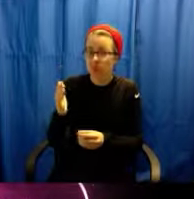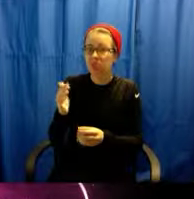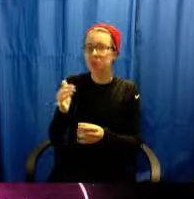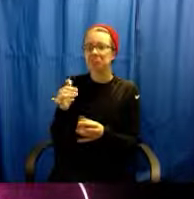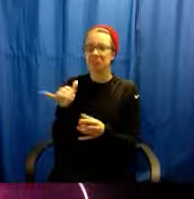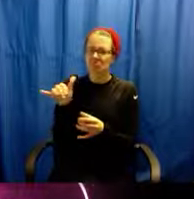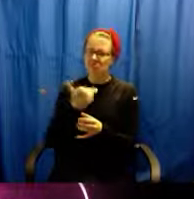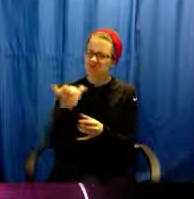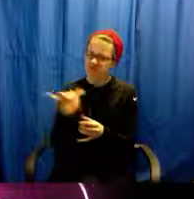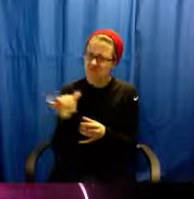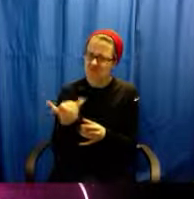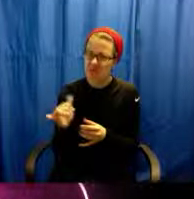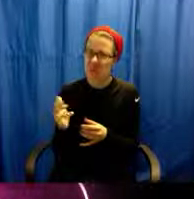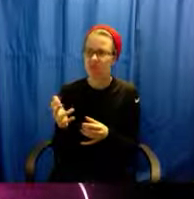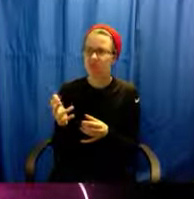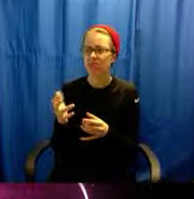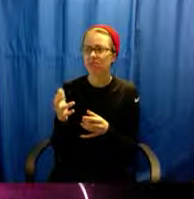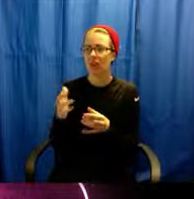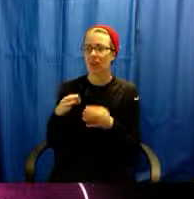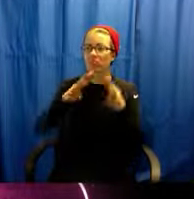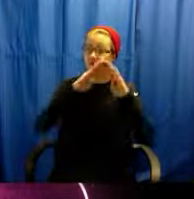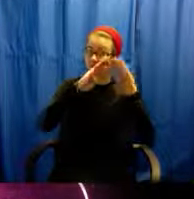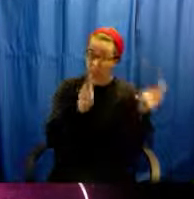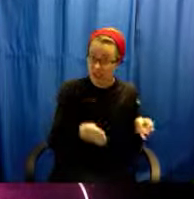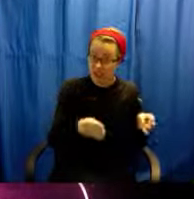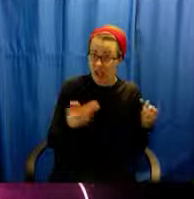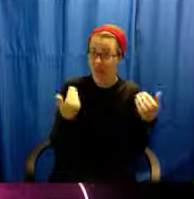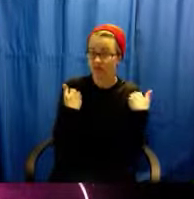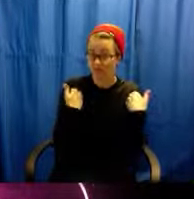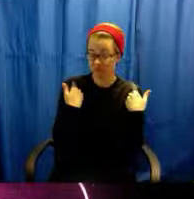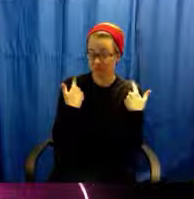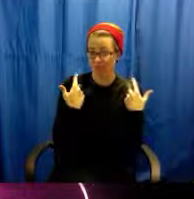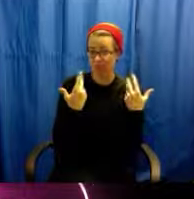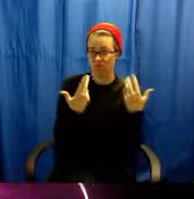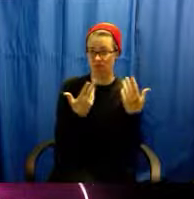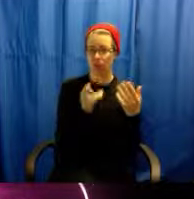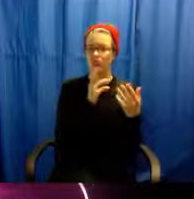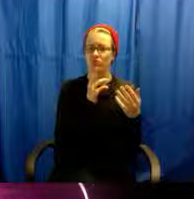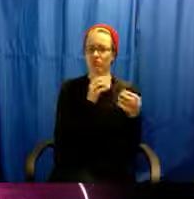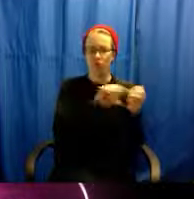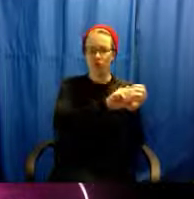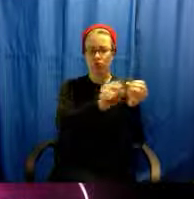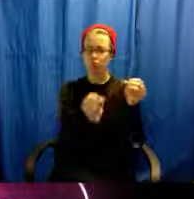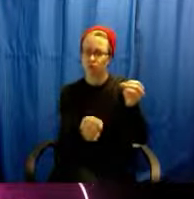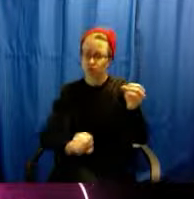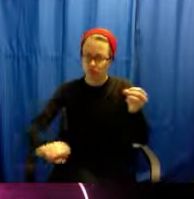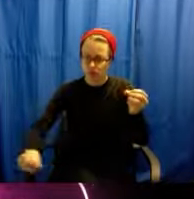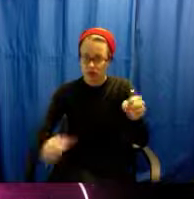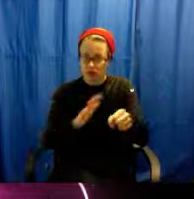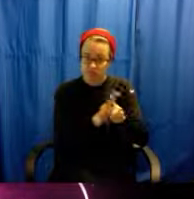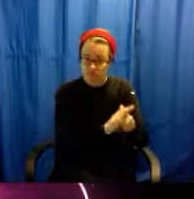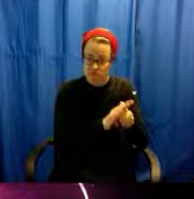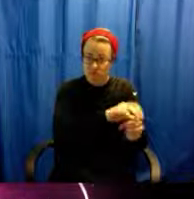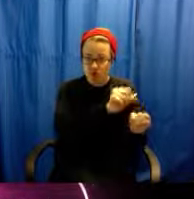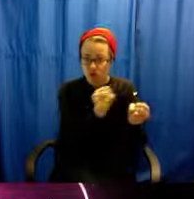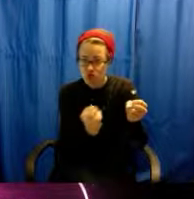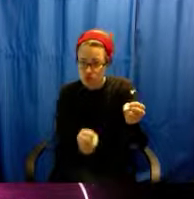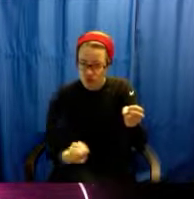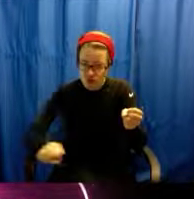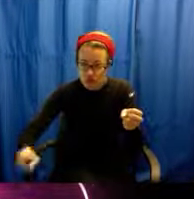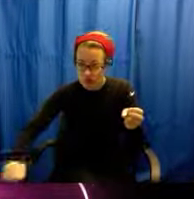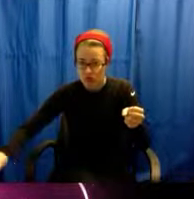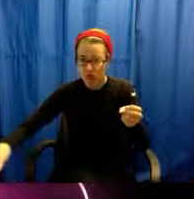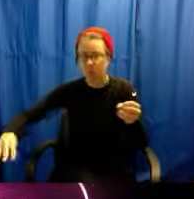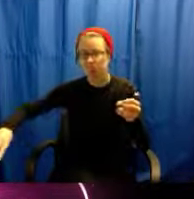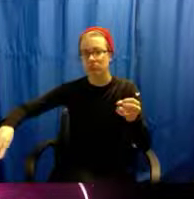Similarly, when the heart pumps blood into systemic aorta or into the pulmonary trunk, the blood flows with pressure in the